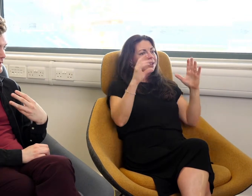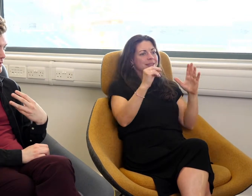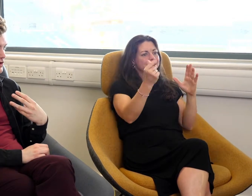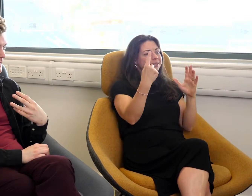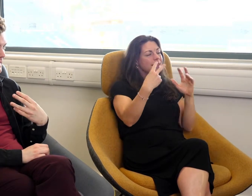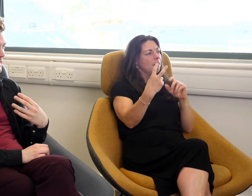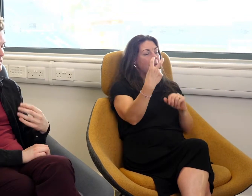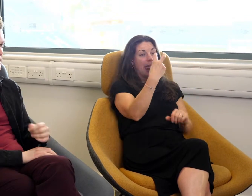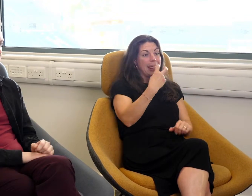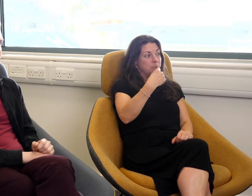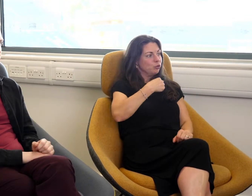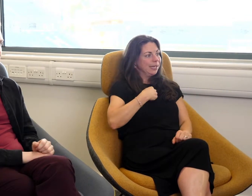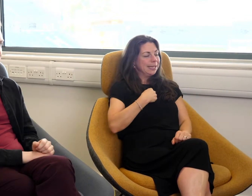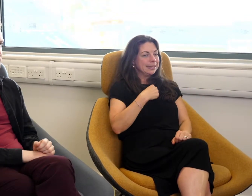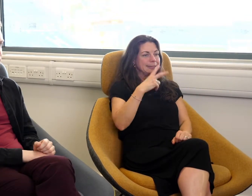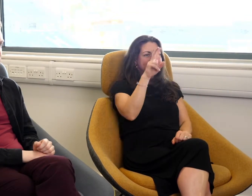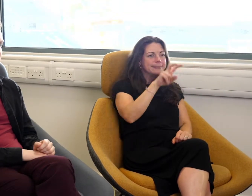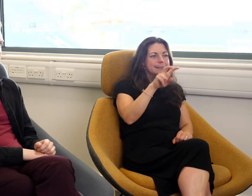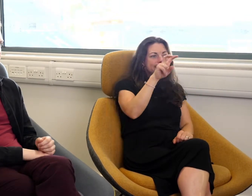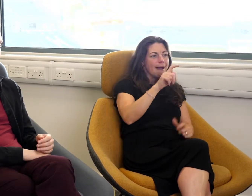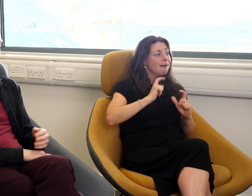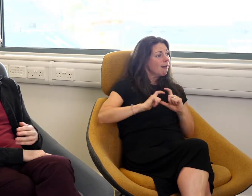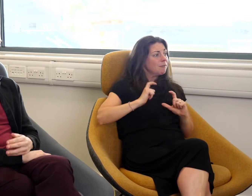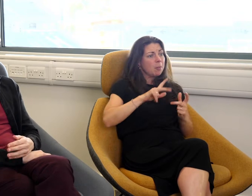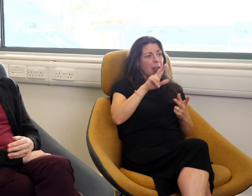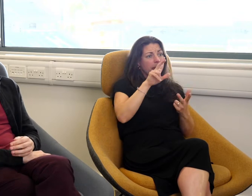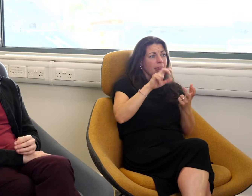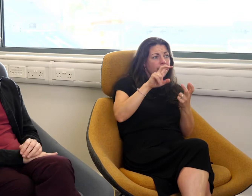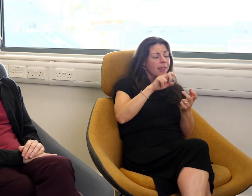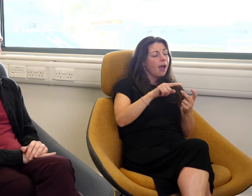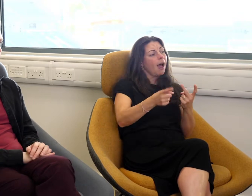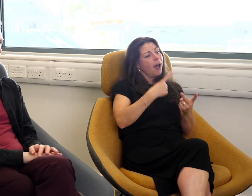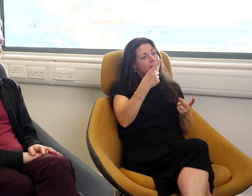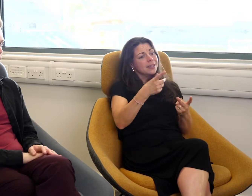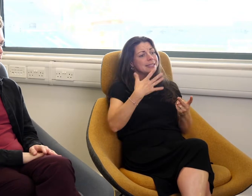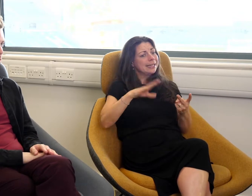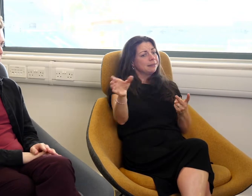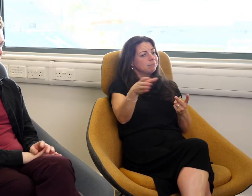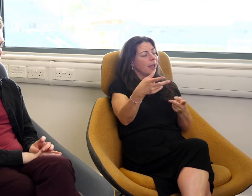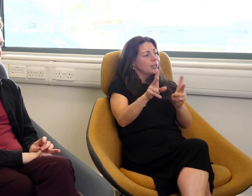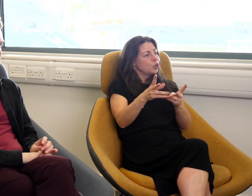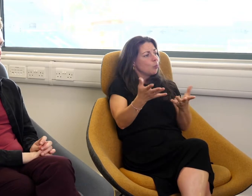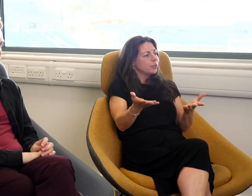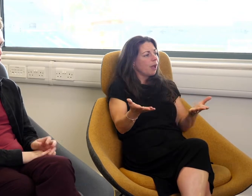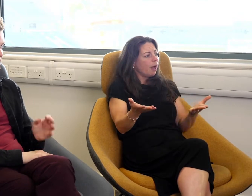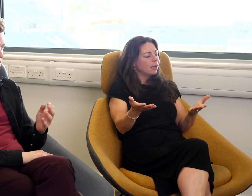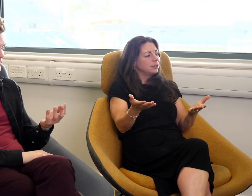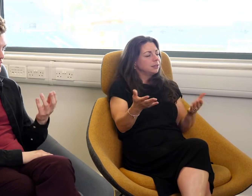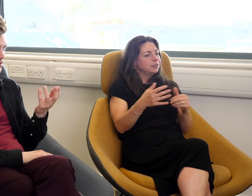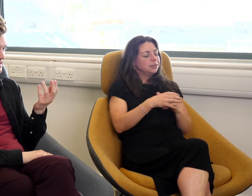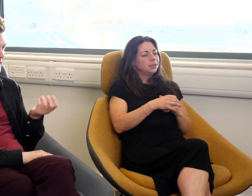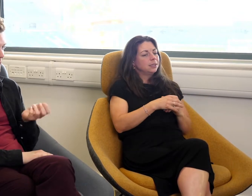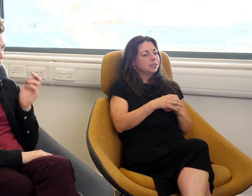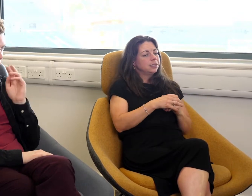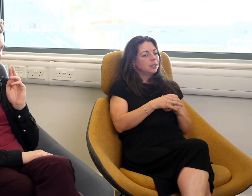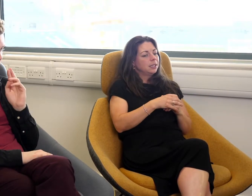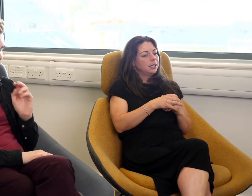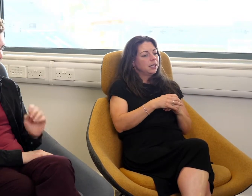doing that. We had some people who had an interpreter. We had others who could still hear but perhaps had hearing